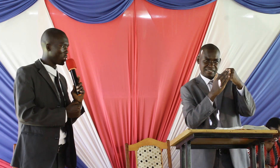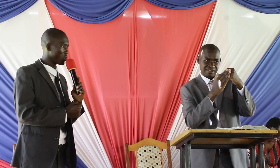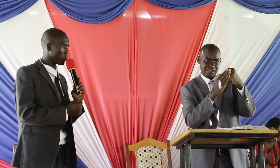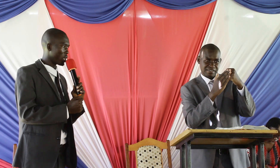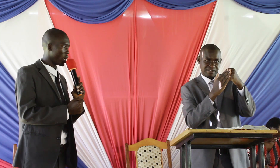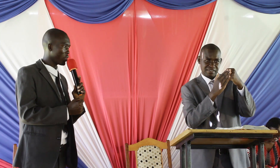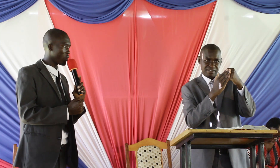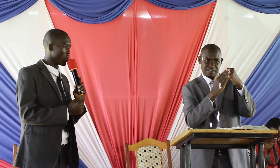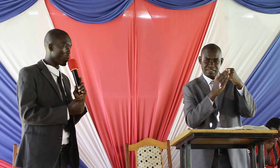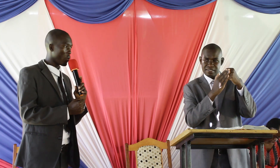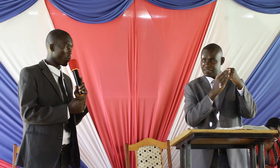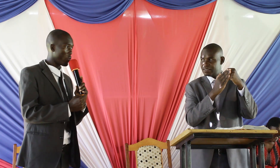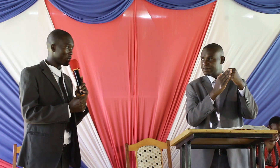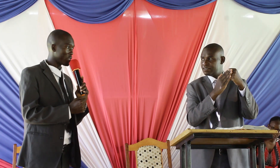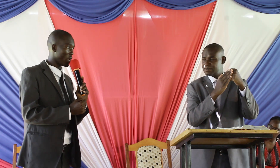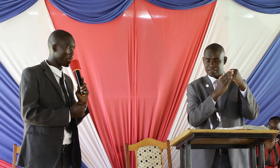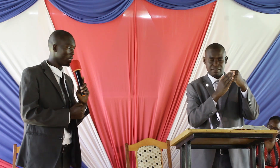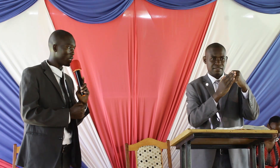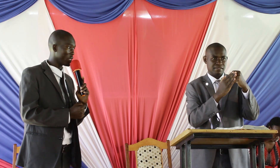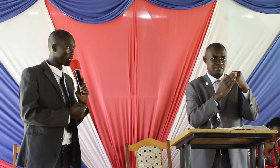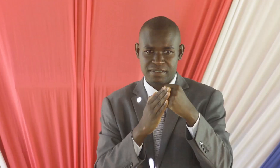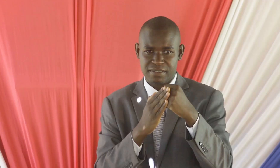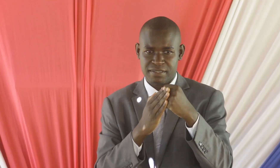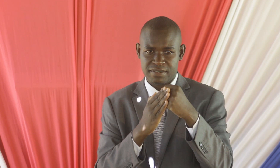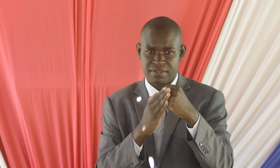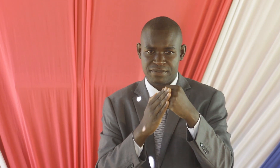9. Matthew chapter 9. Verses 9.